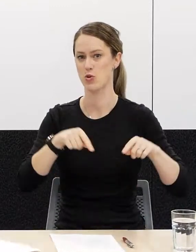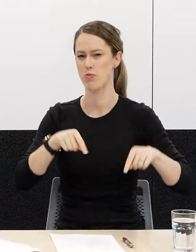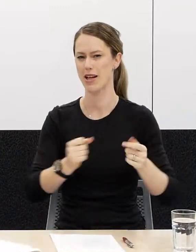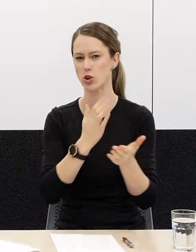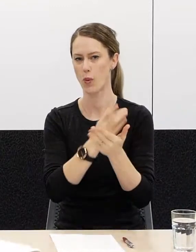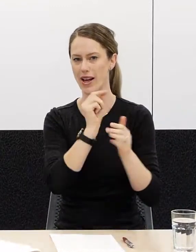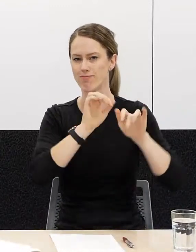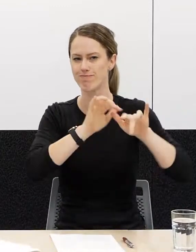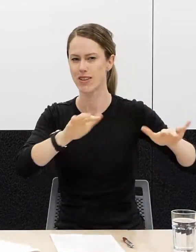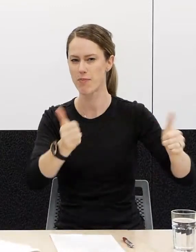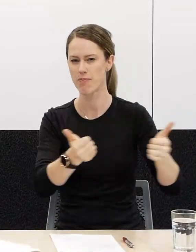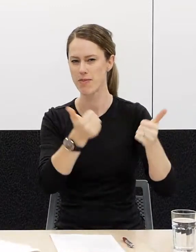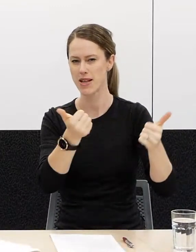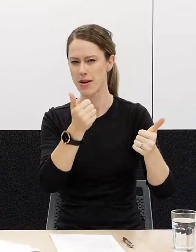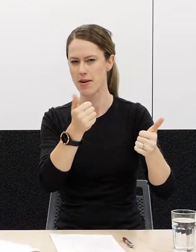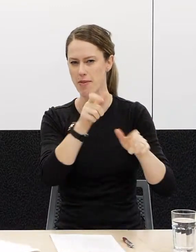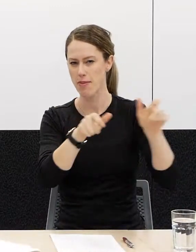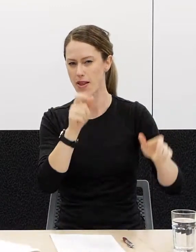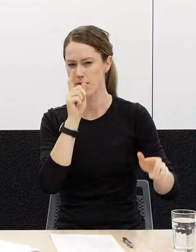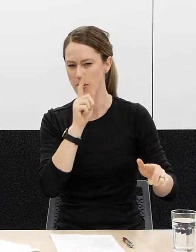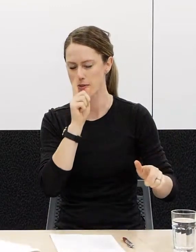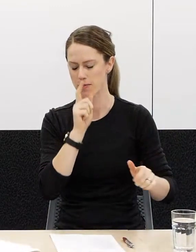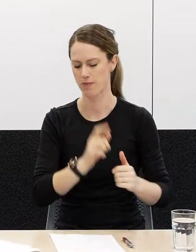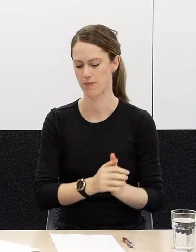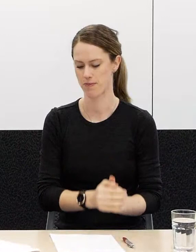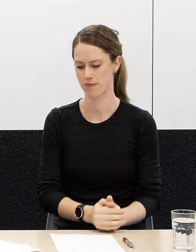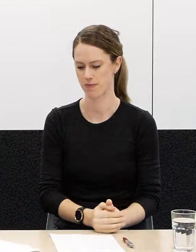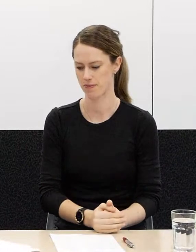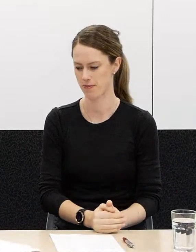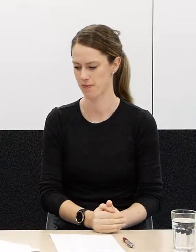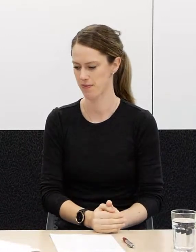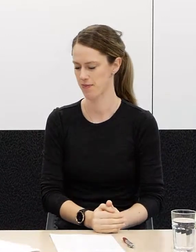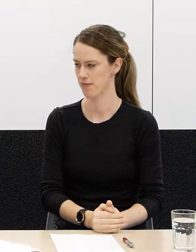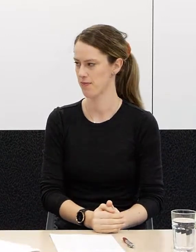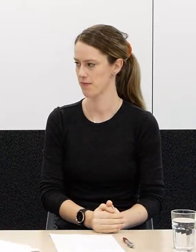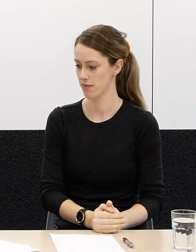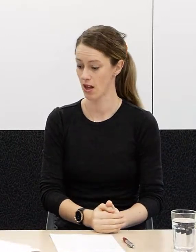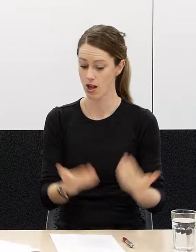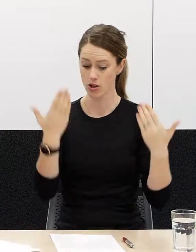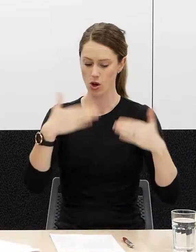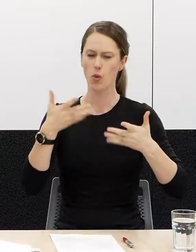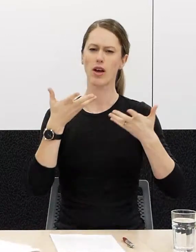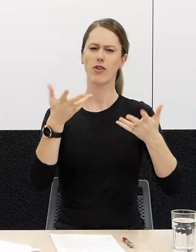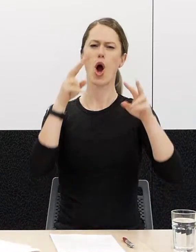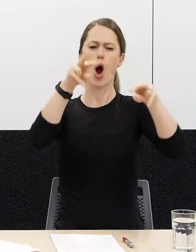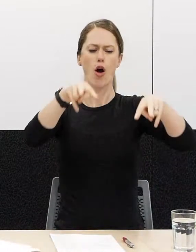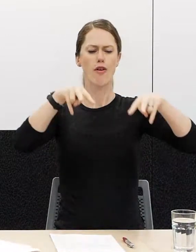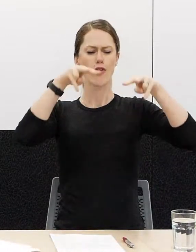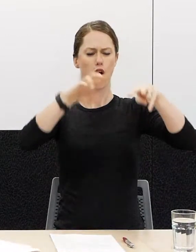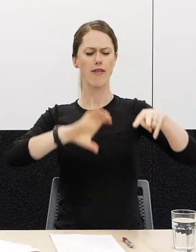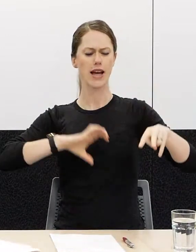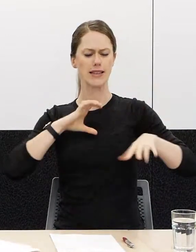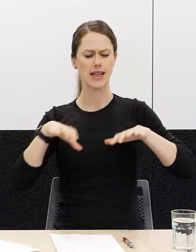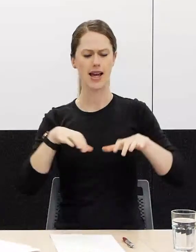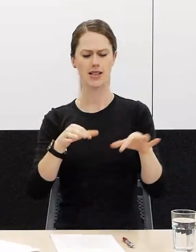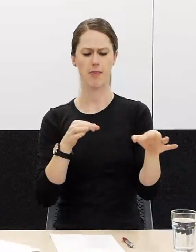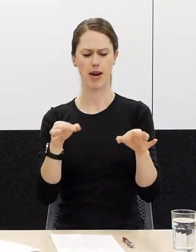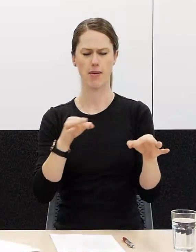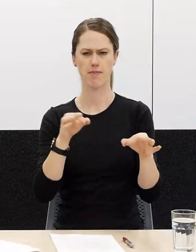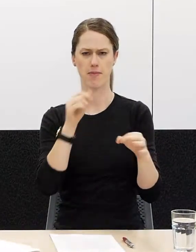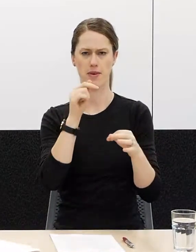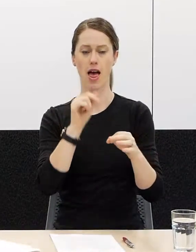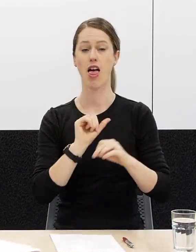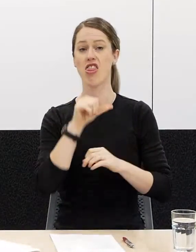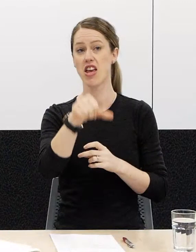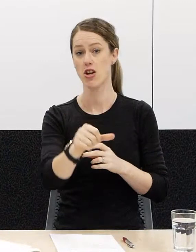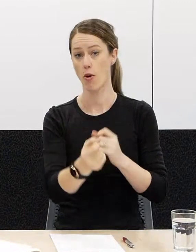can reach as many people as possible. Tonight, we're going to firstly provide you with a high-level overview of the Cancer Action Plan. This will be followed